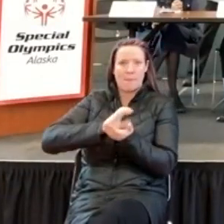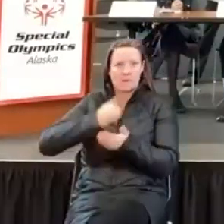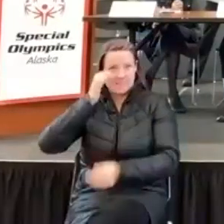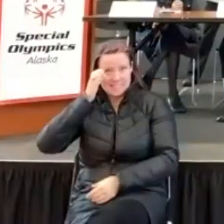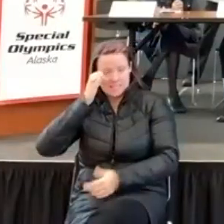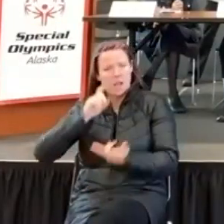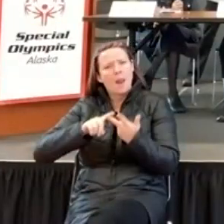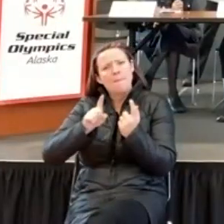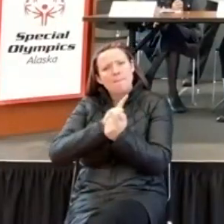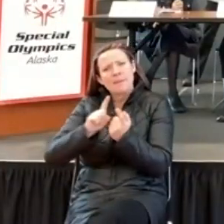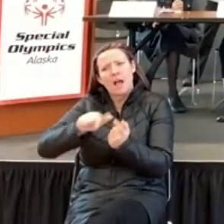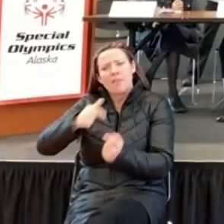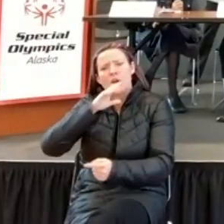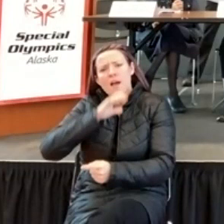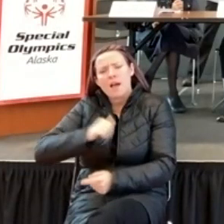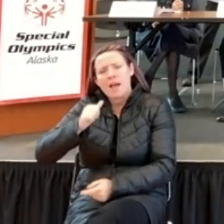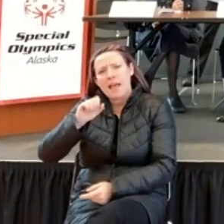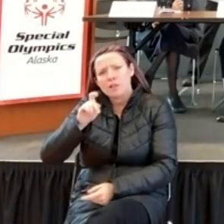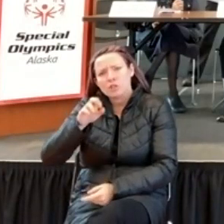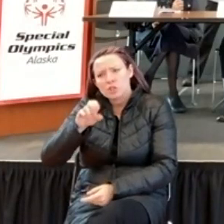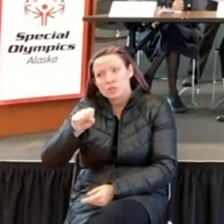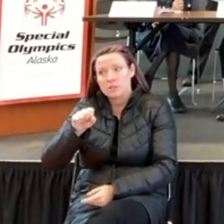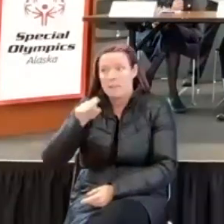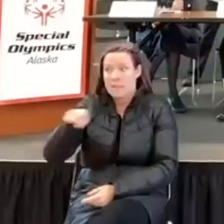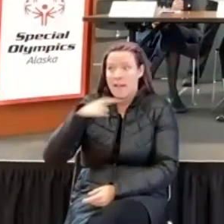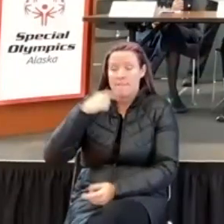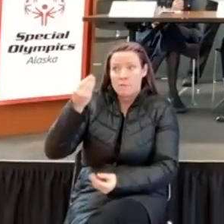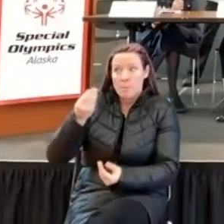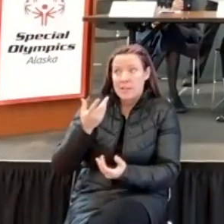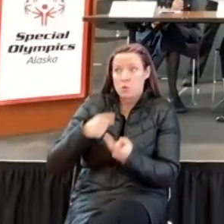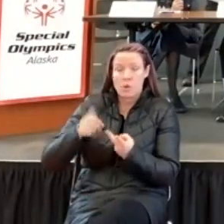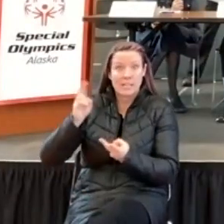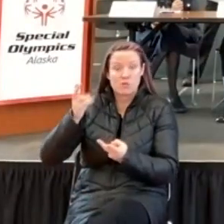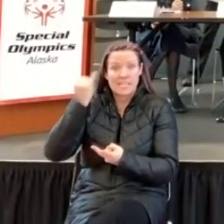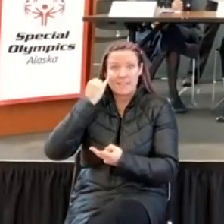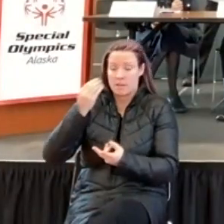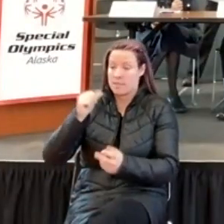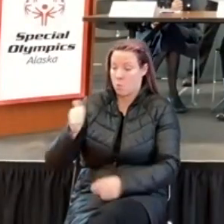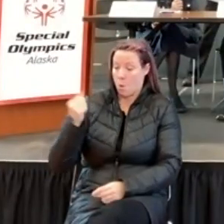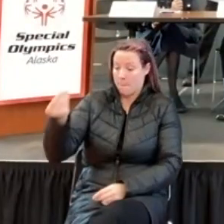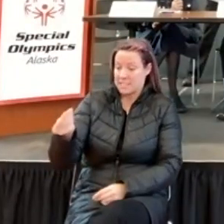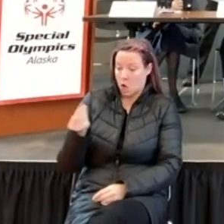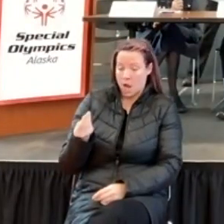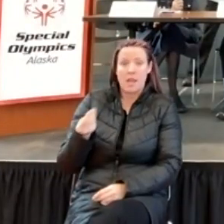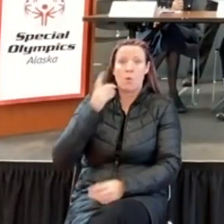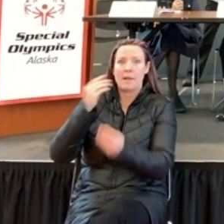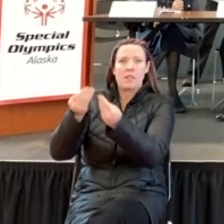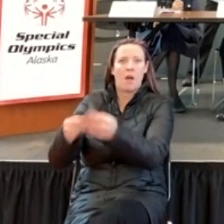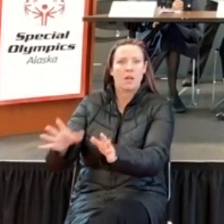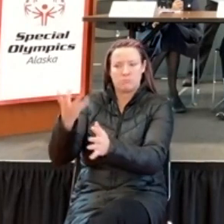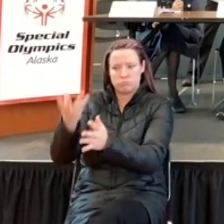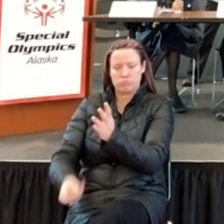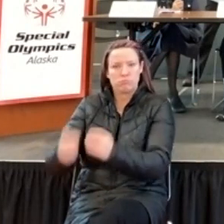elders. They have information in history that if they don't pass it on to you, it's lost to future